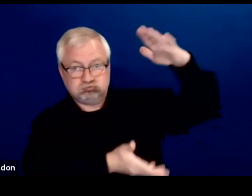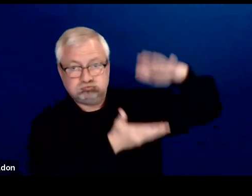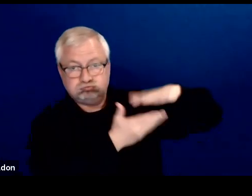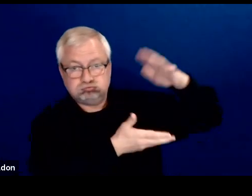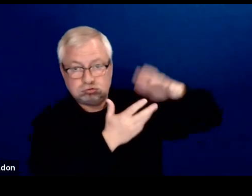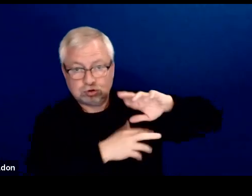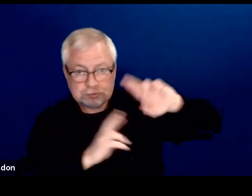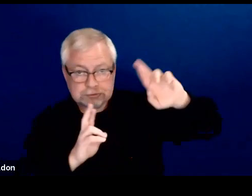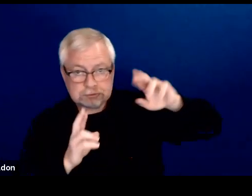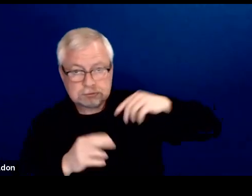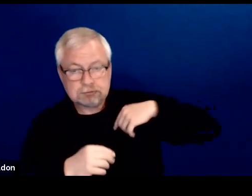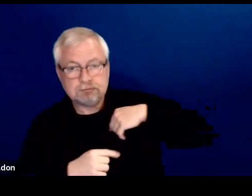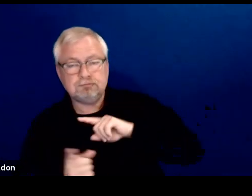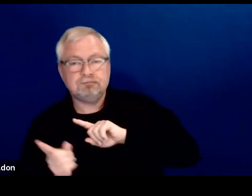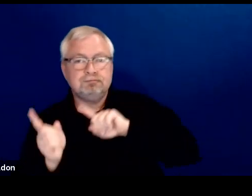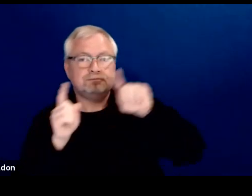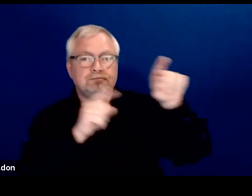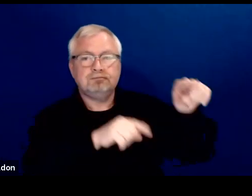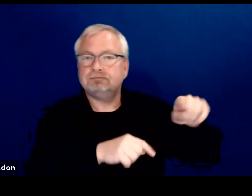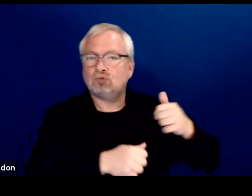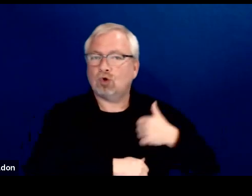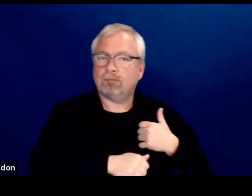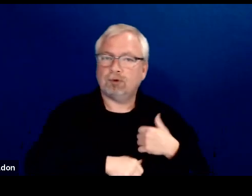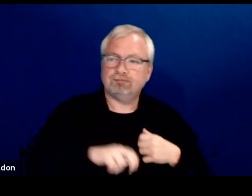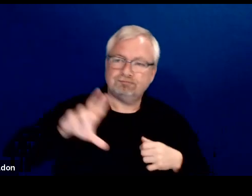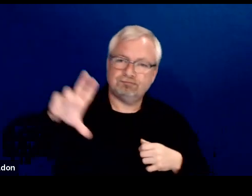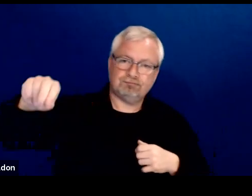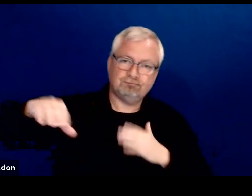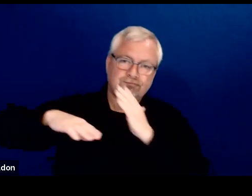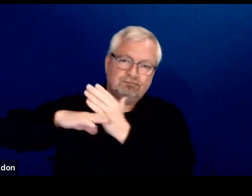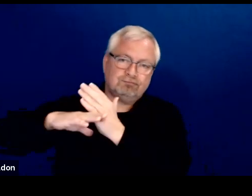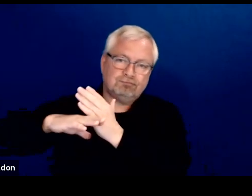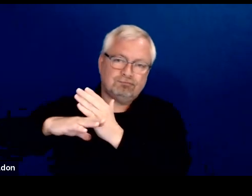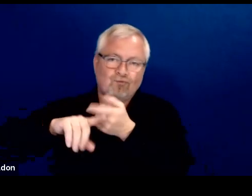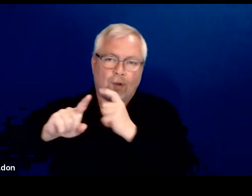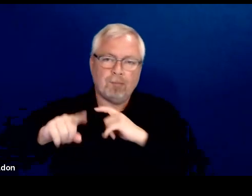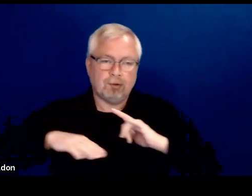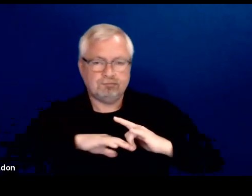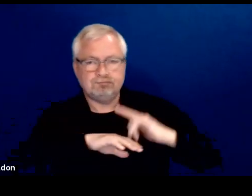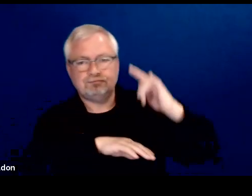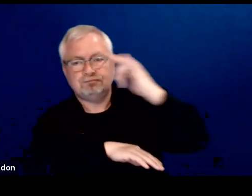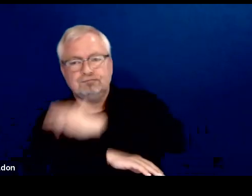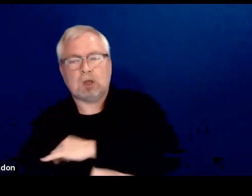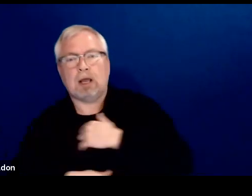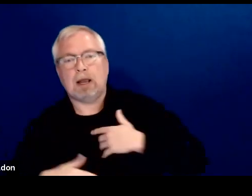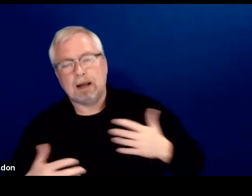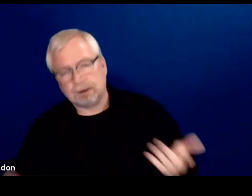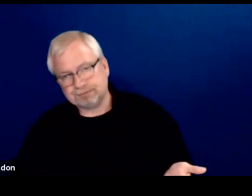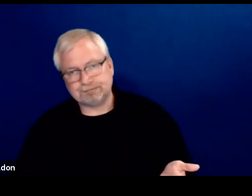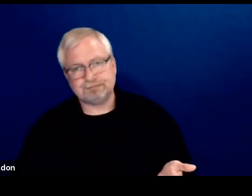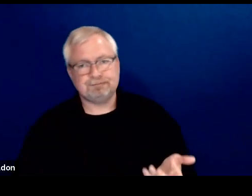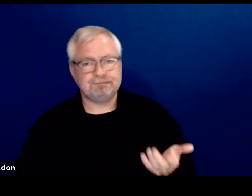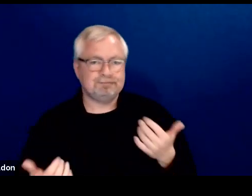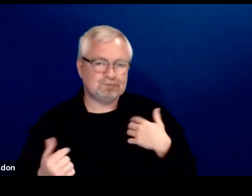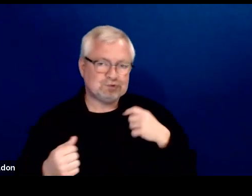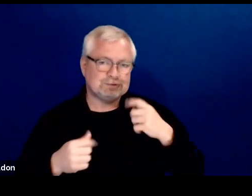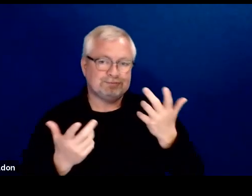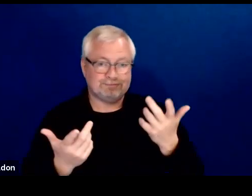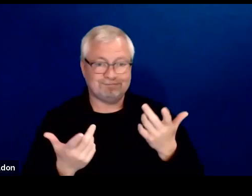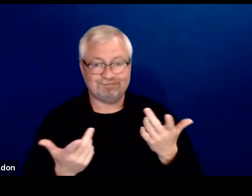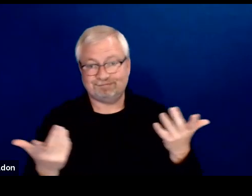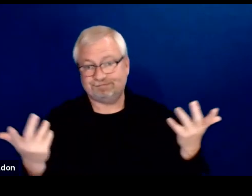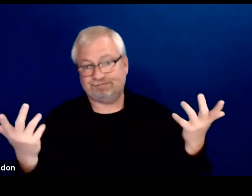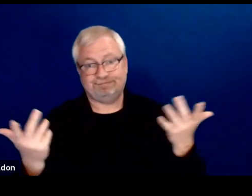happening. So the cone you see is, in a worst case scenario, we drop off and have a massive shortage. If we get this going